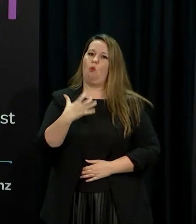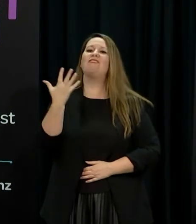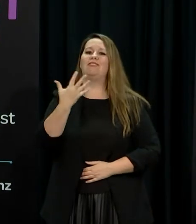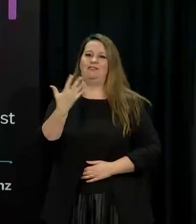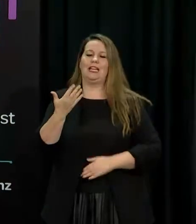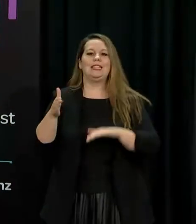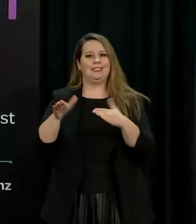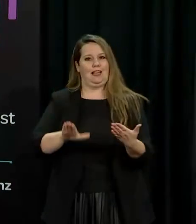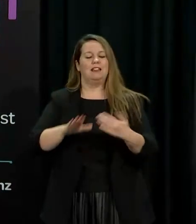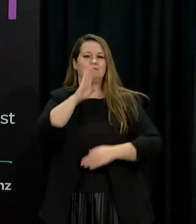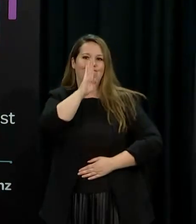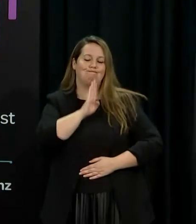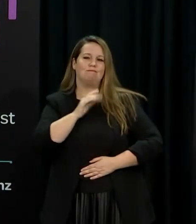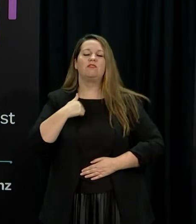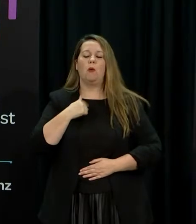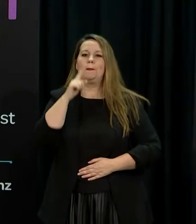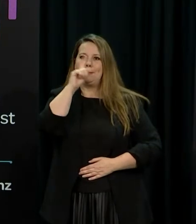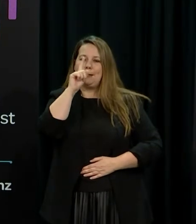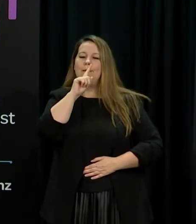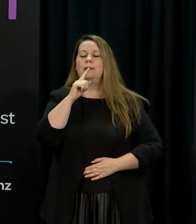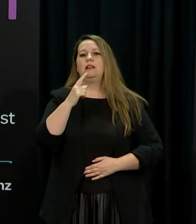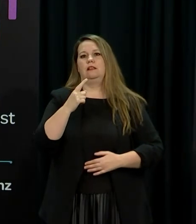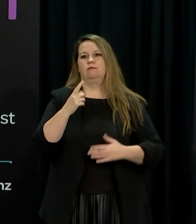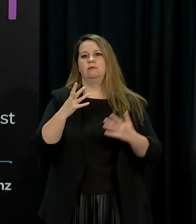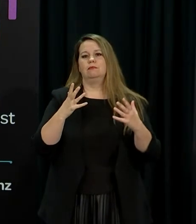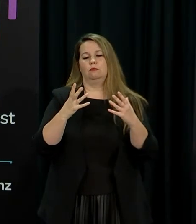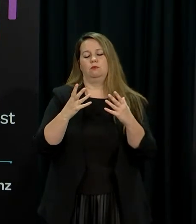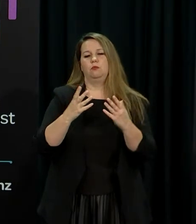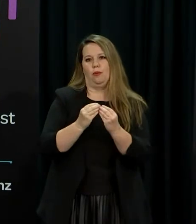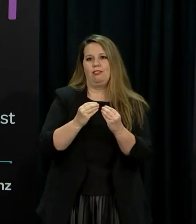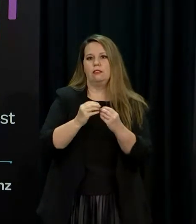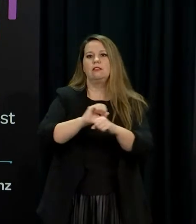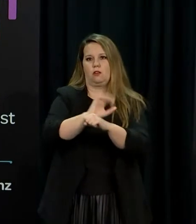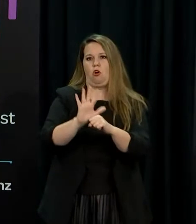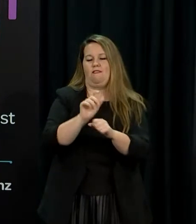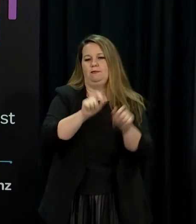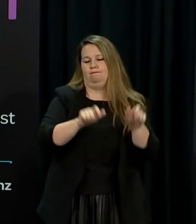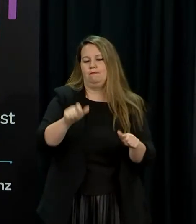deaths from COVID, or people with COVID-19, and